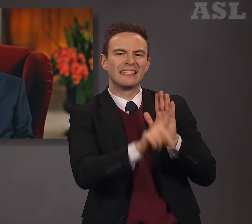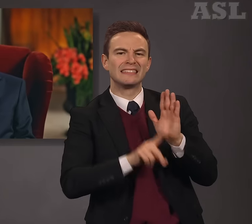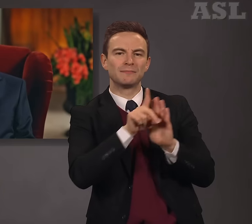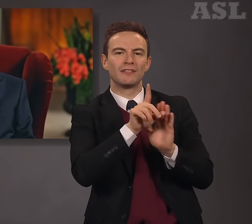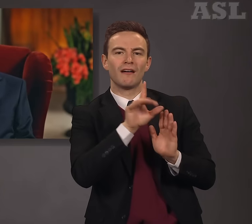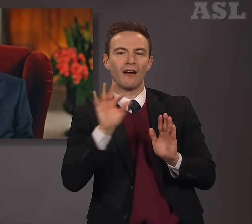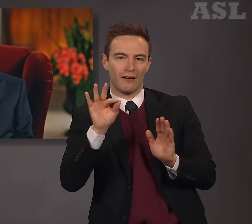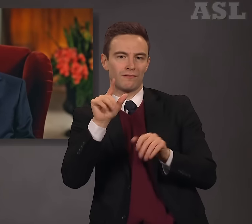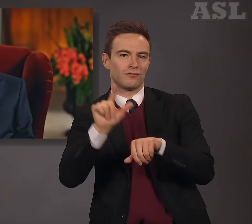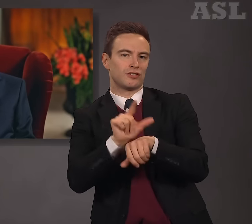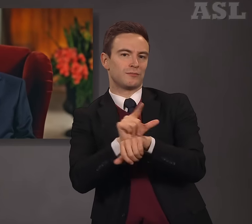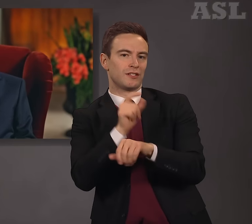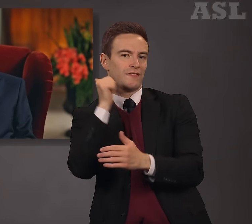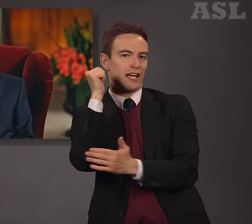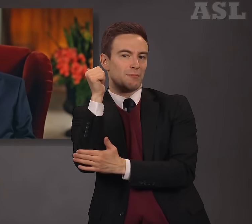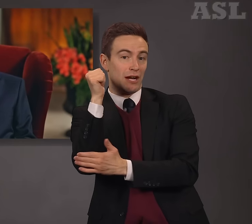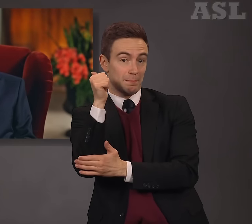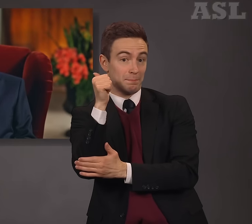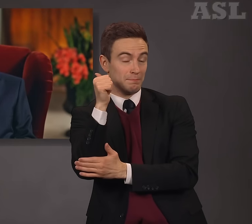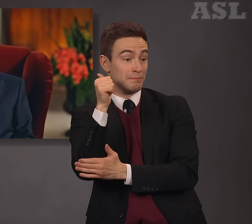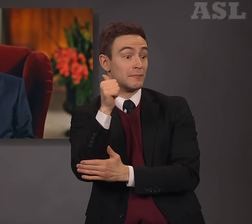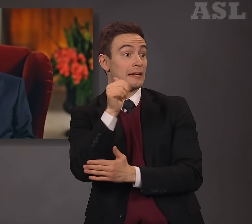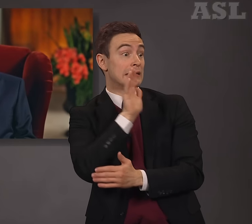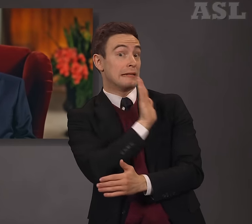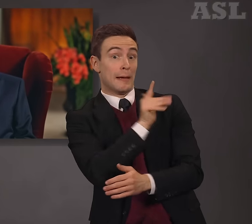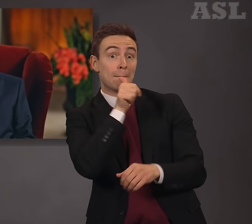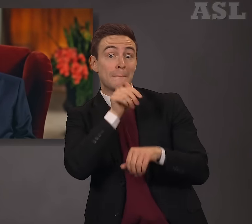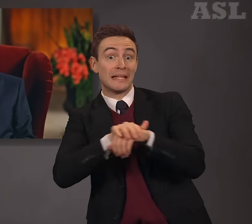gospel of Abraham to Joseph.